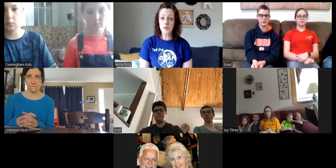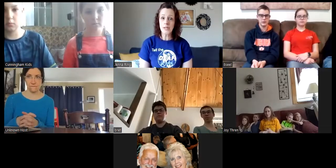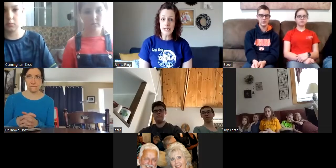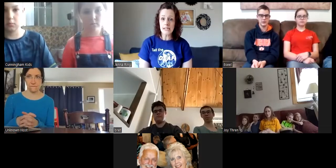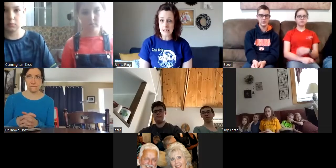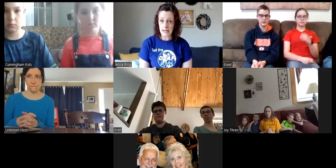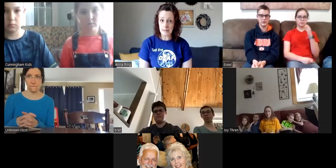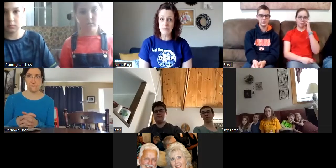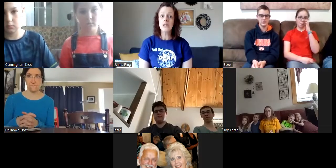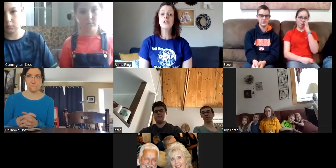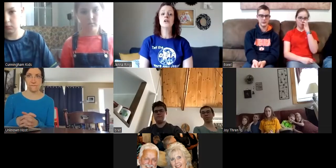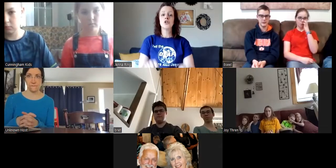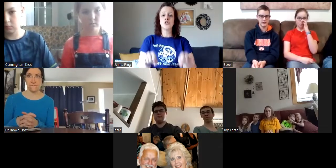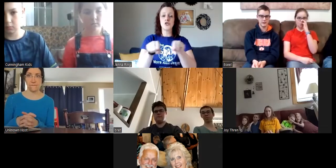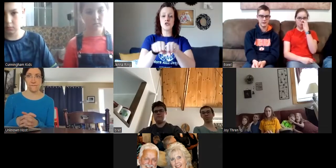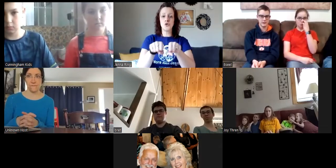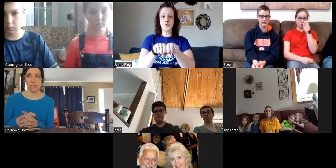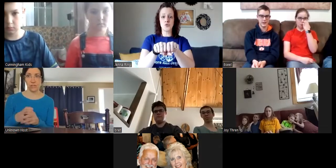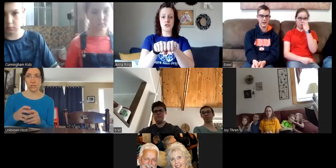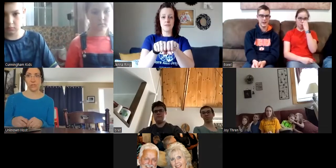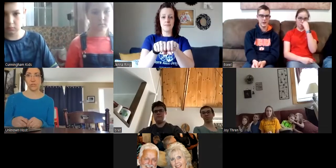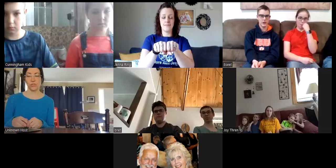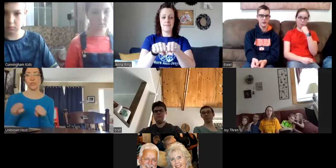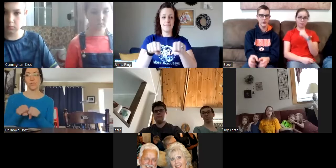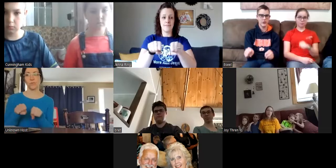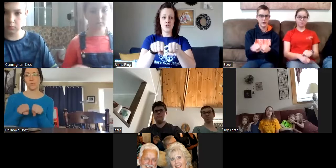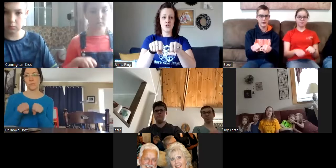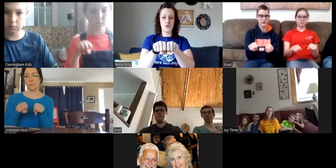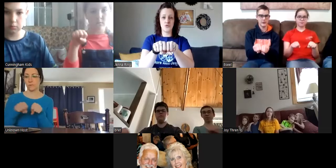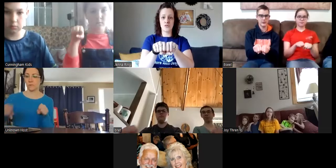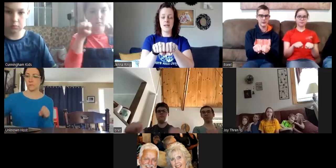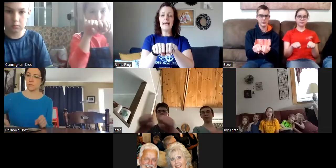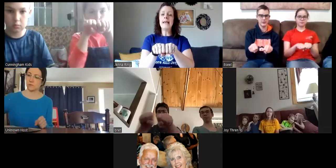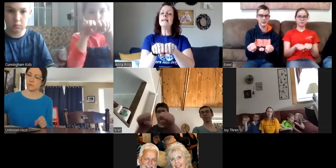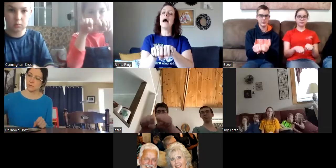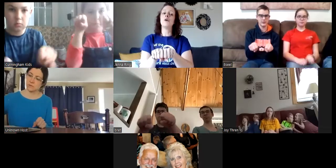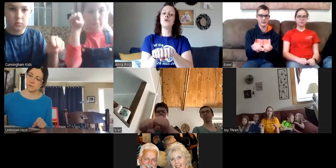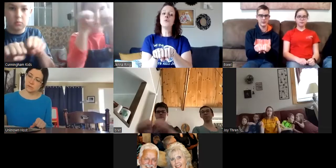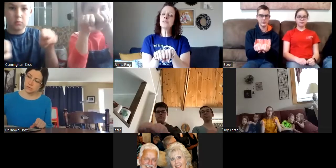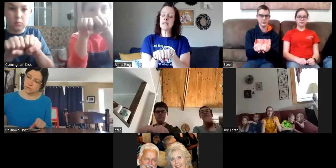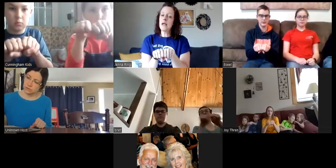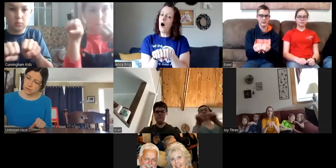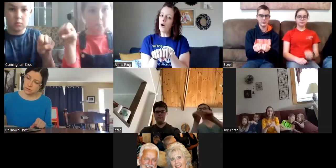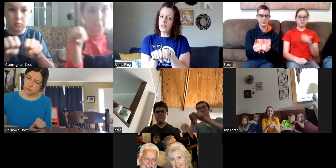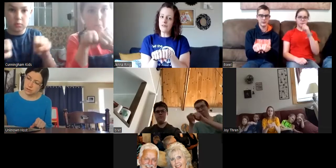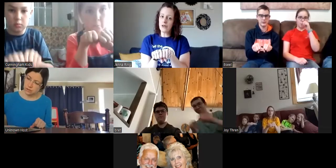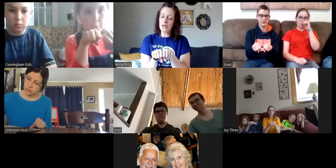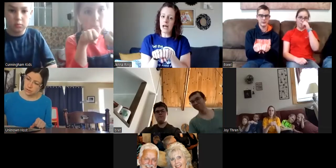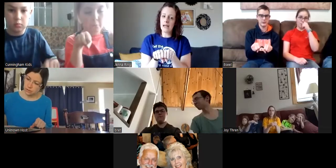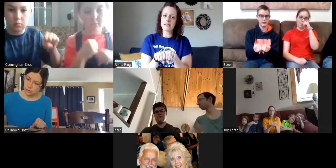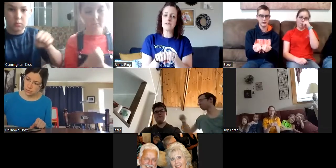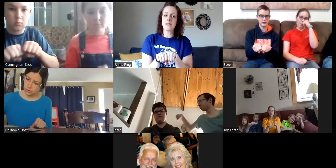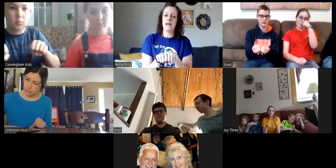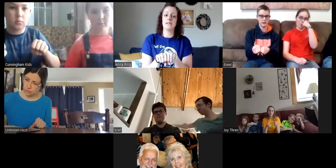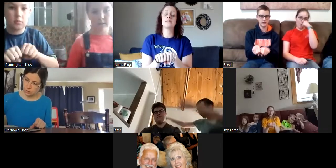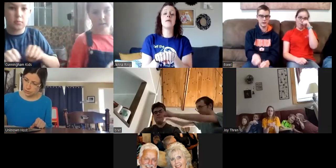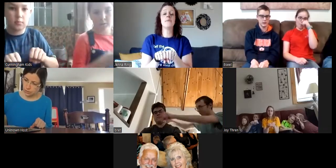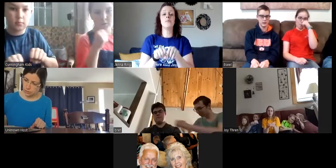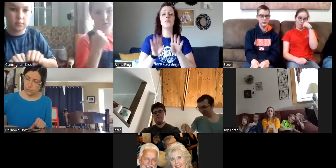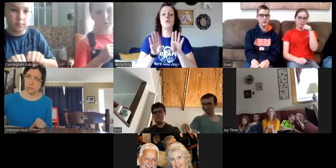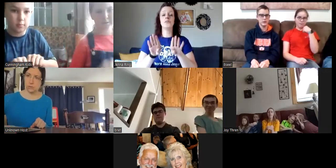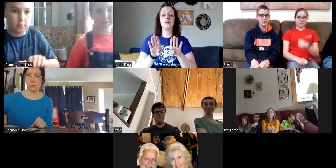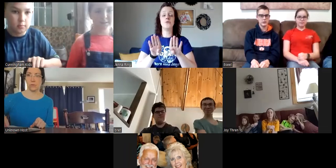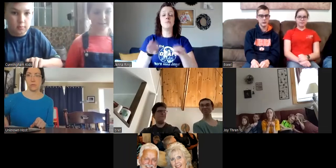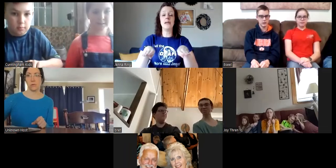loves to go barefoot, you're going to need some shoes. Now, you will see all different kinds of signs.